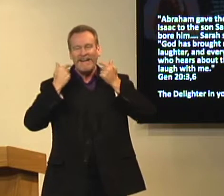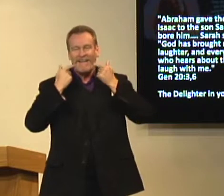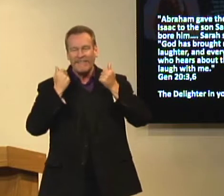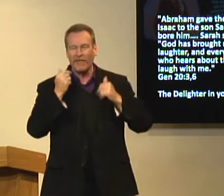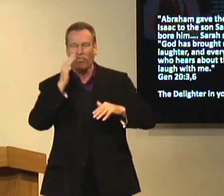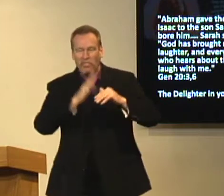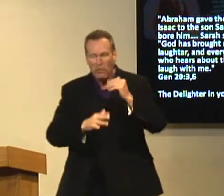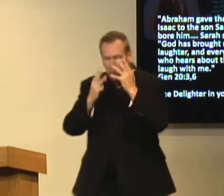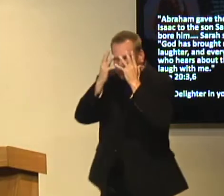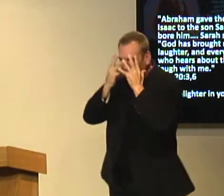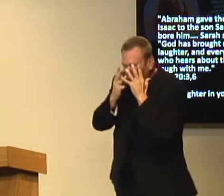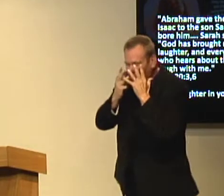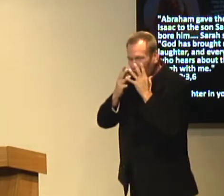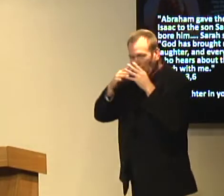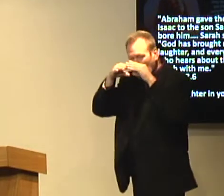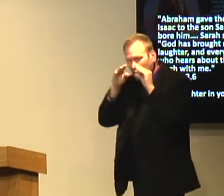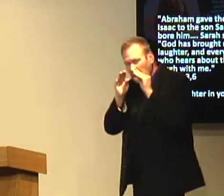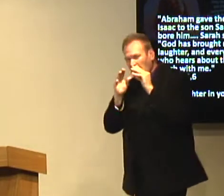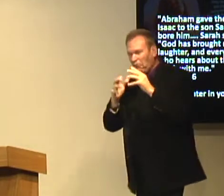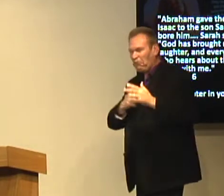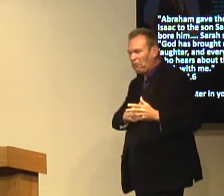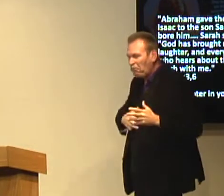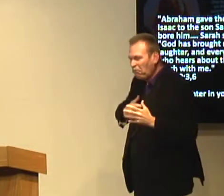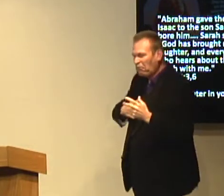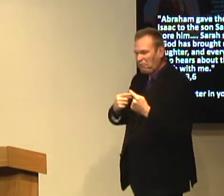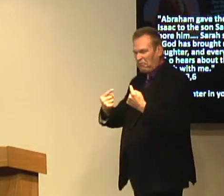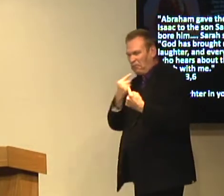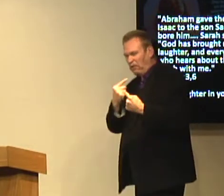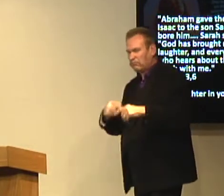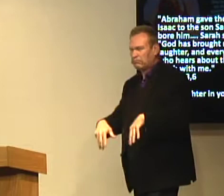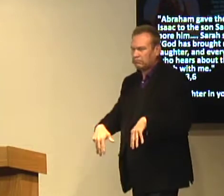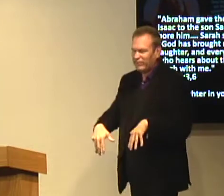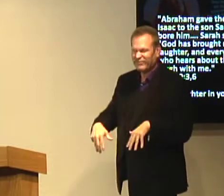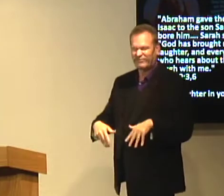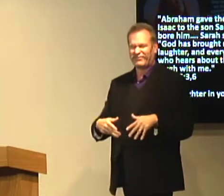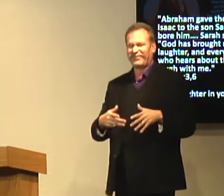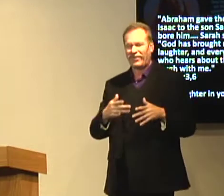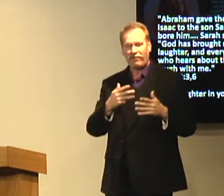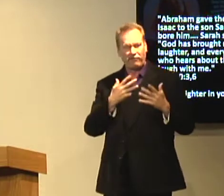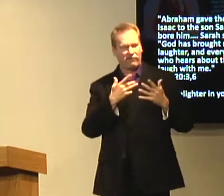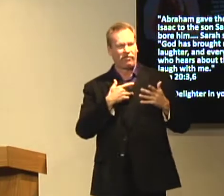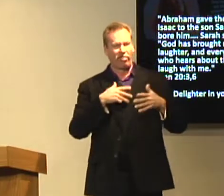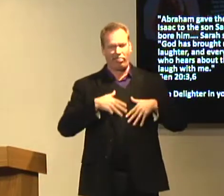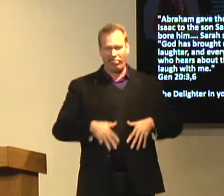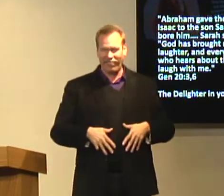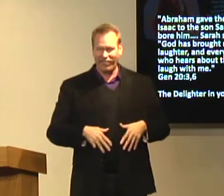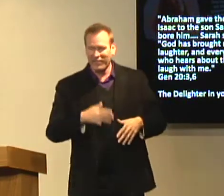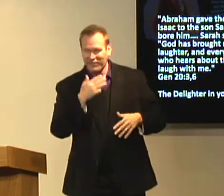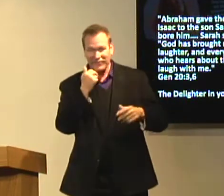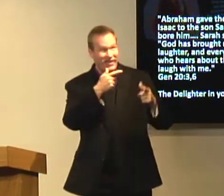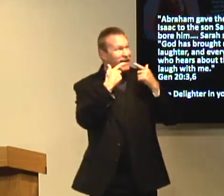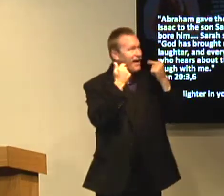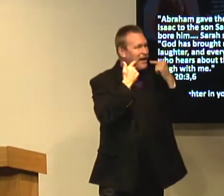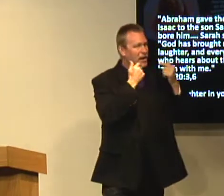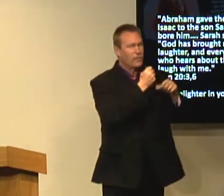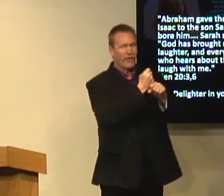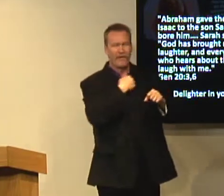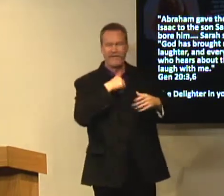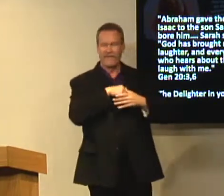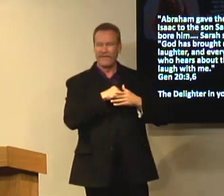I love people who laugh versus people who are always sad and downcast and bitter. You know, you can feel really sad when you're